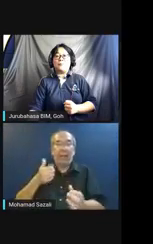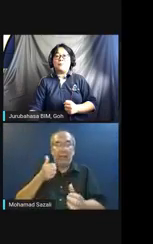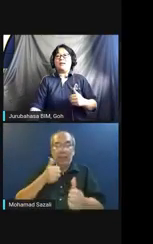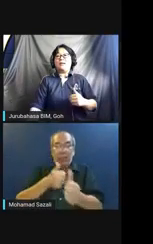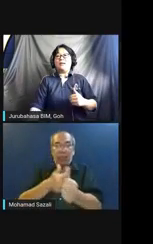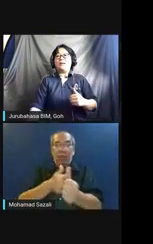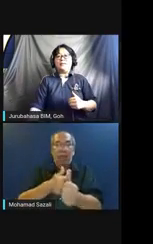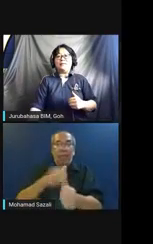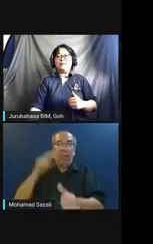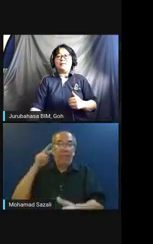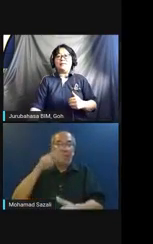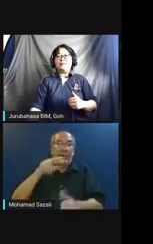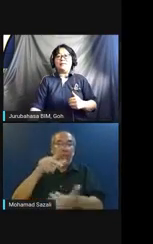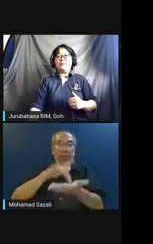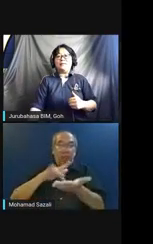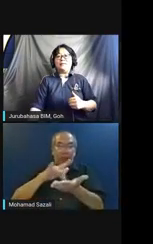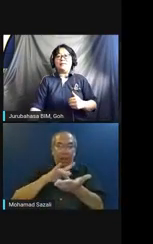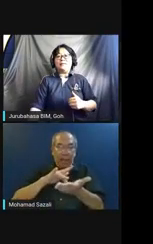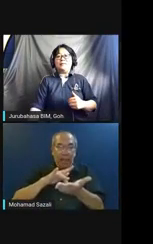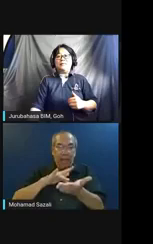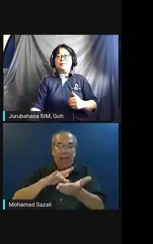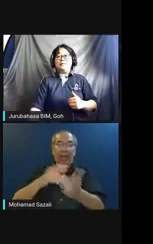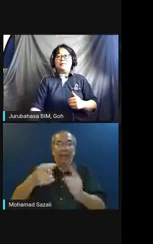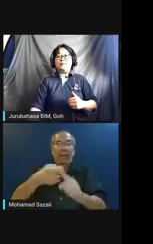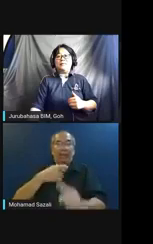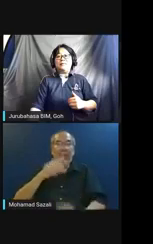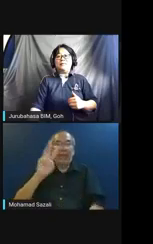So our hearing ability